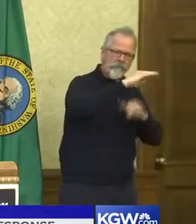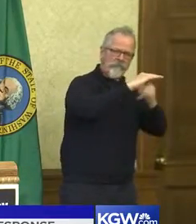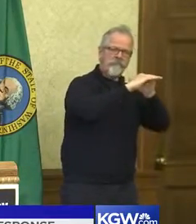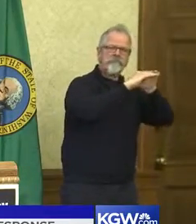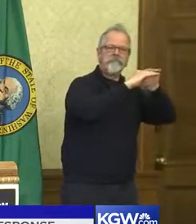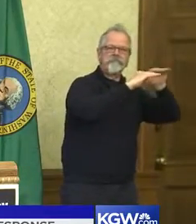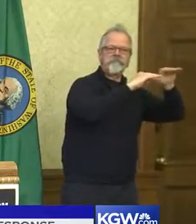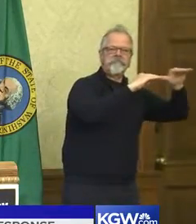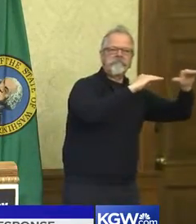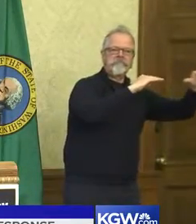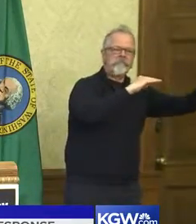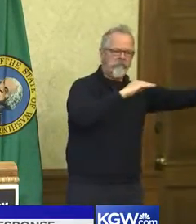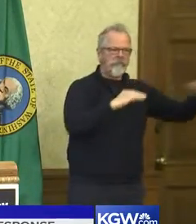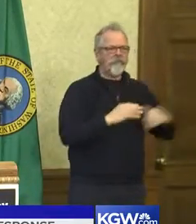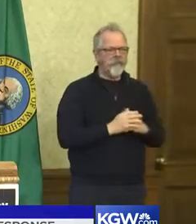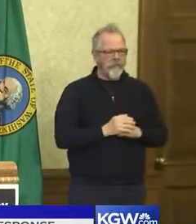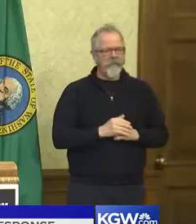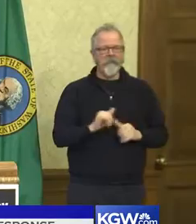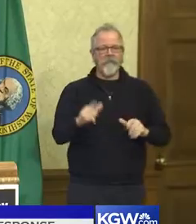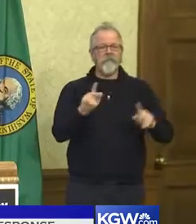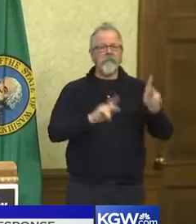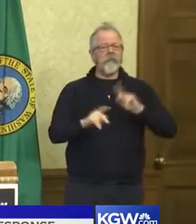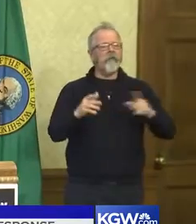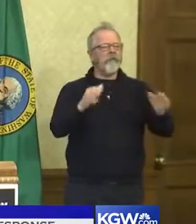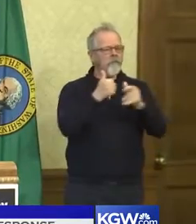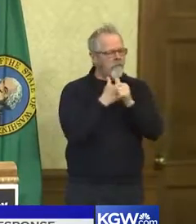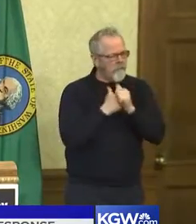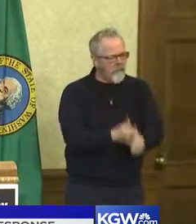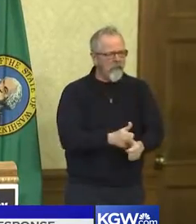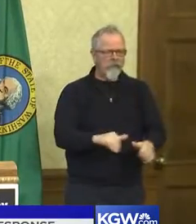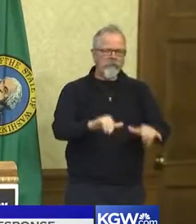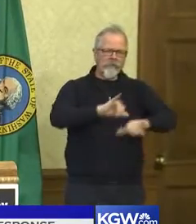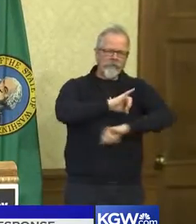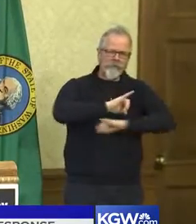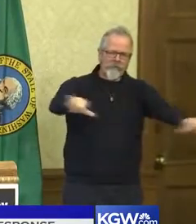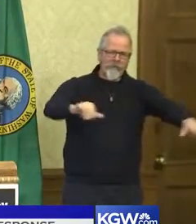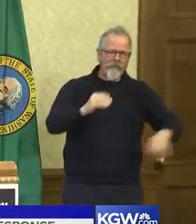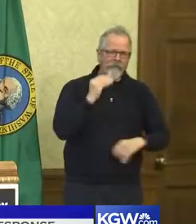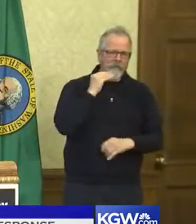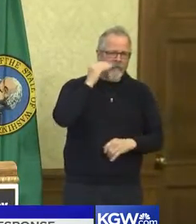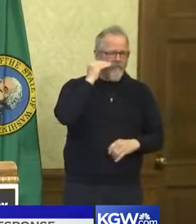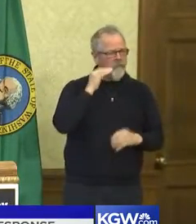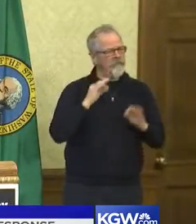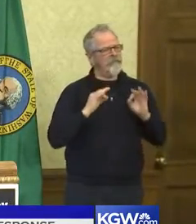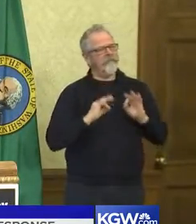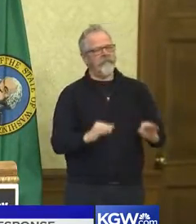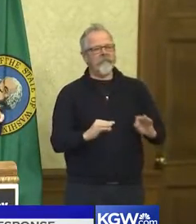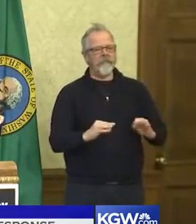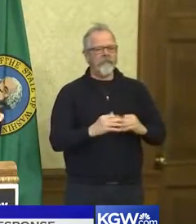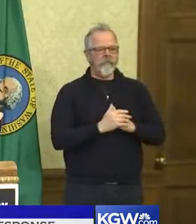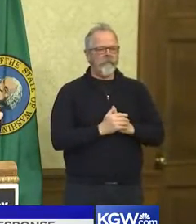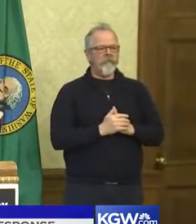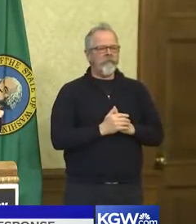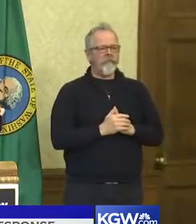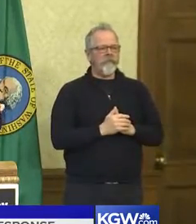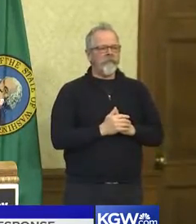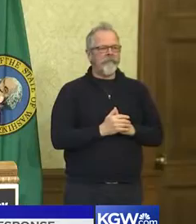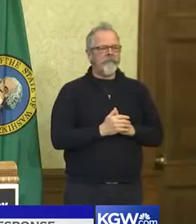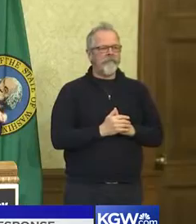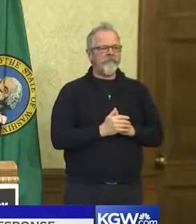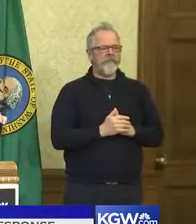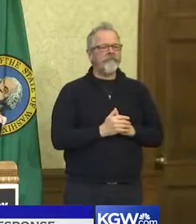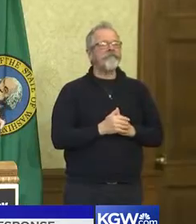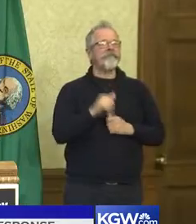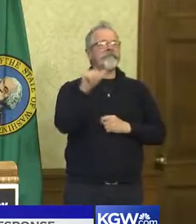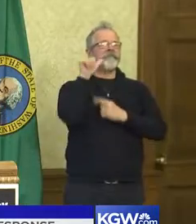making progress. But as I talked in depth yesterday, we still have not got on the downward part of this curve where